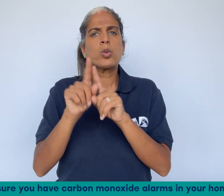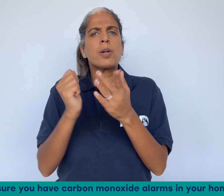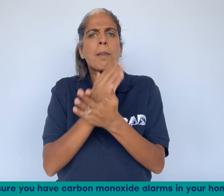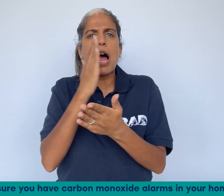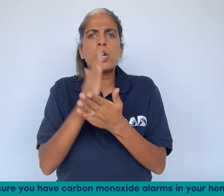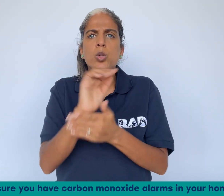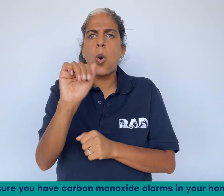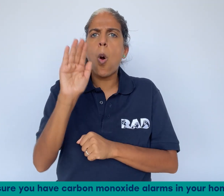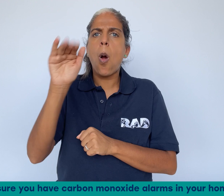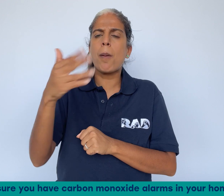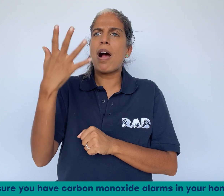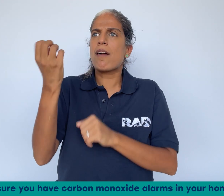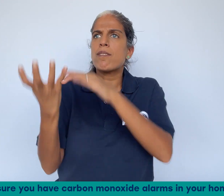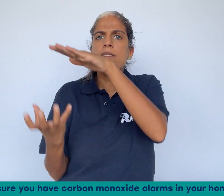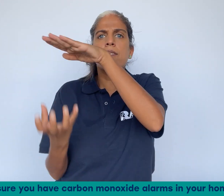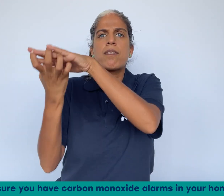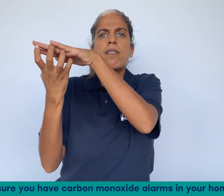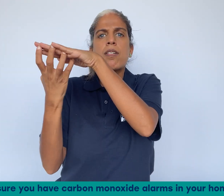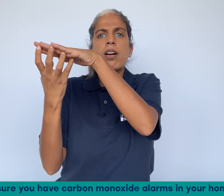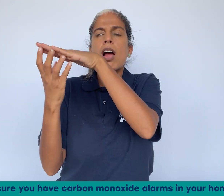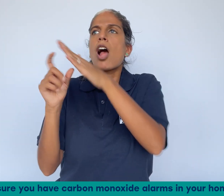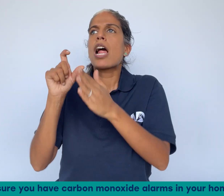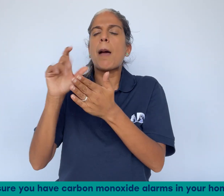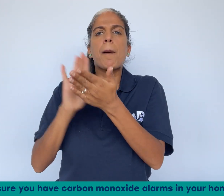Make sure you have carbon monoxide alarms in your home